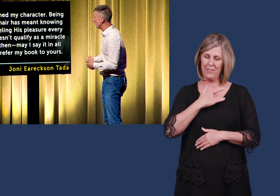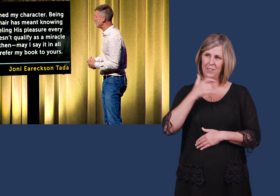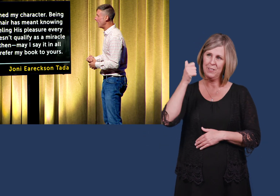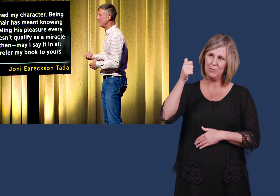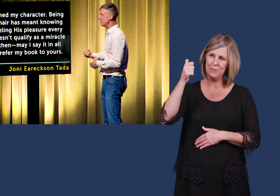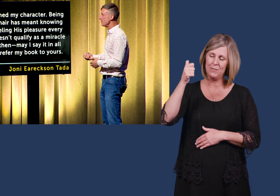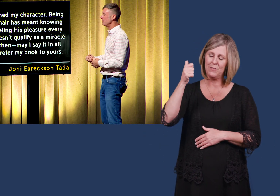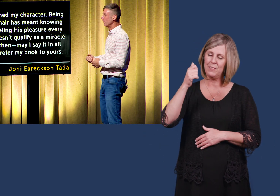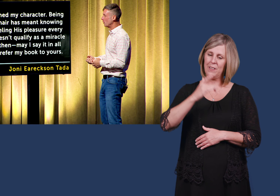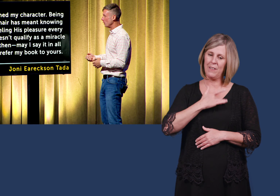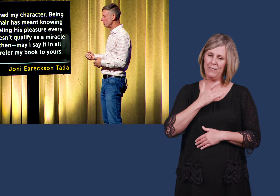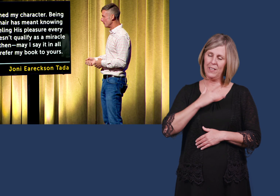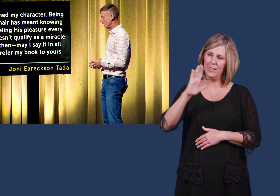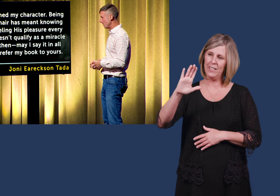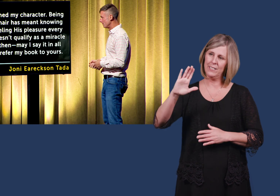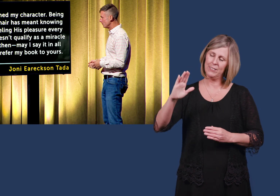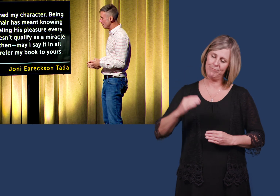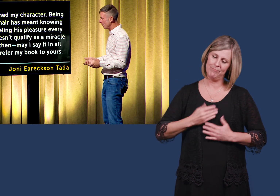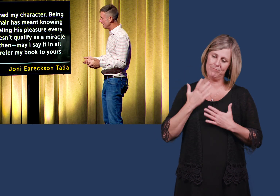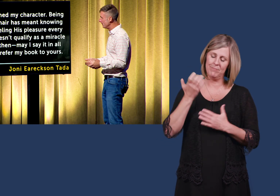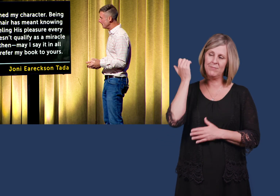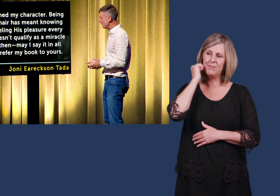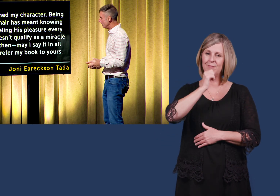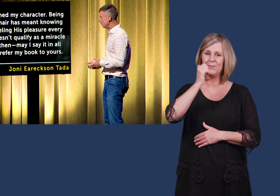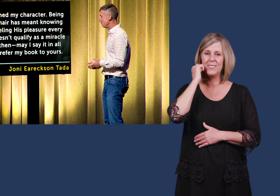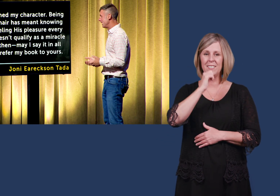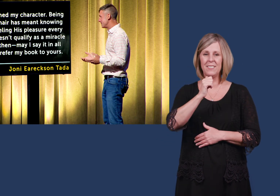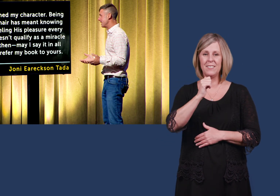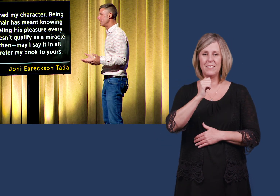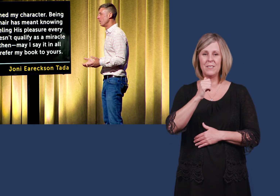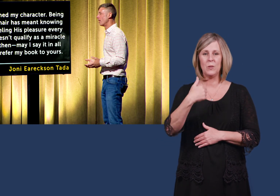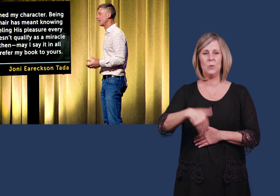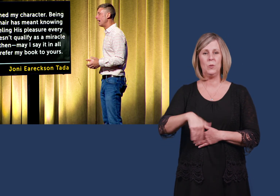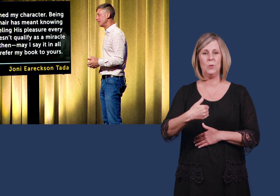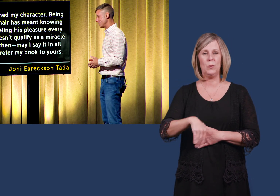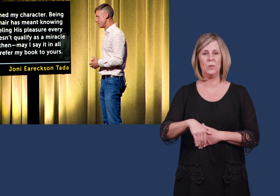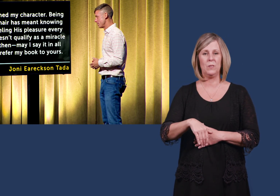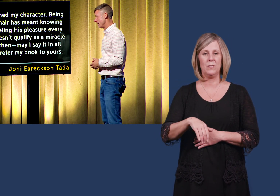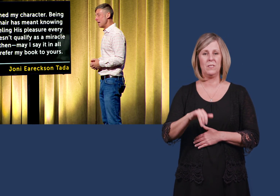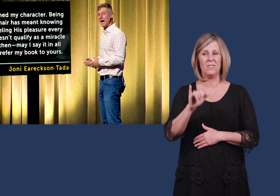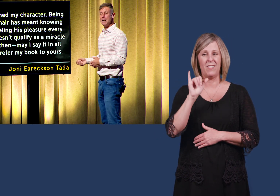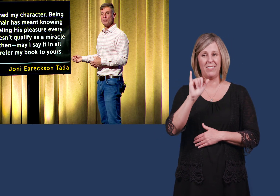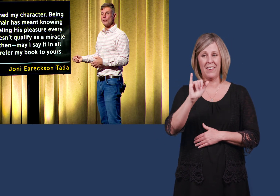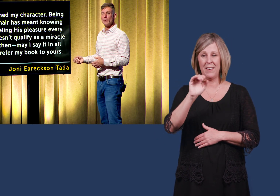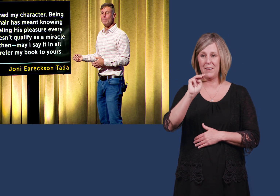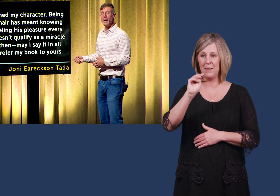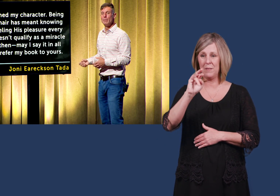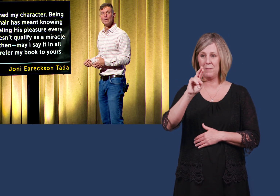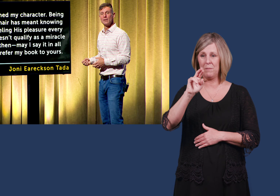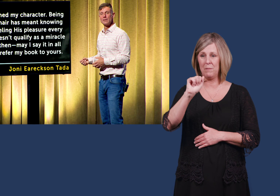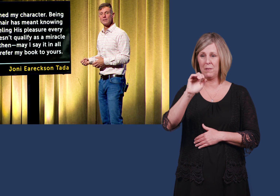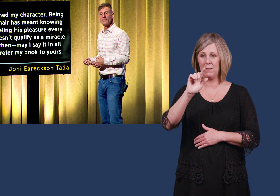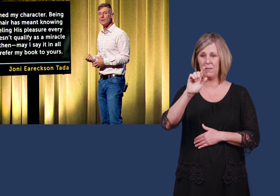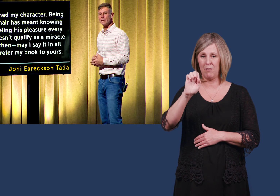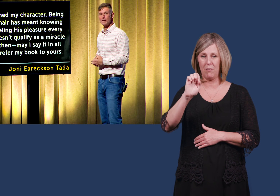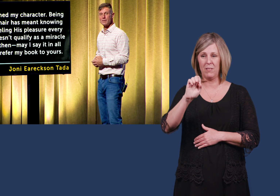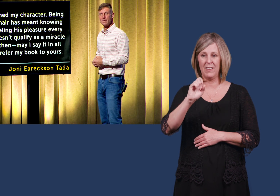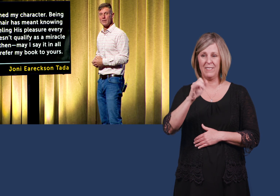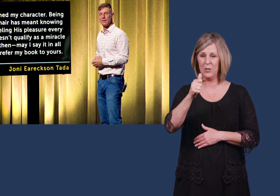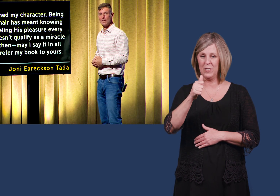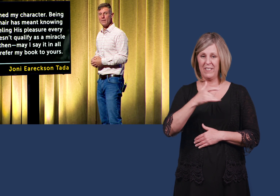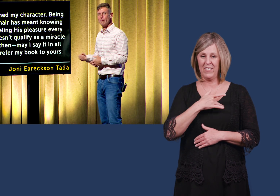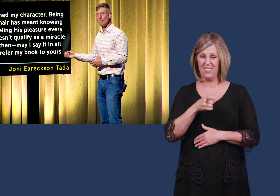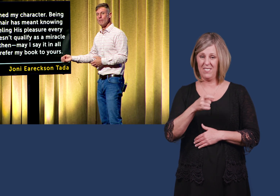doesn't qualify as a miracle in your book, well then, may I say it in all kindness, I prefer my book to